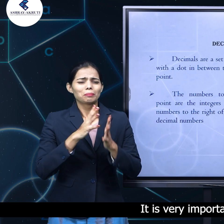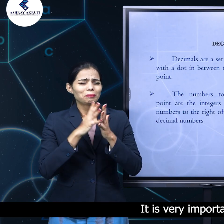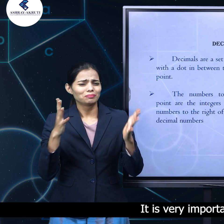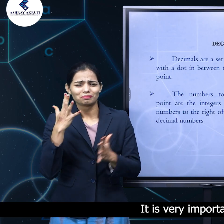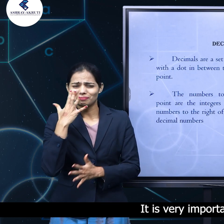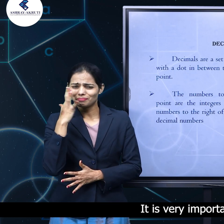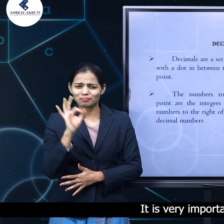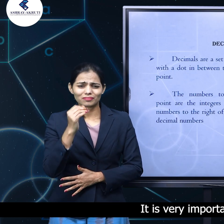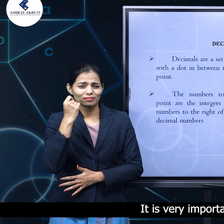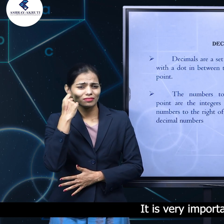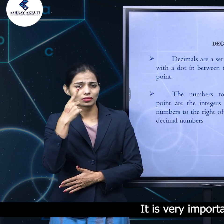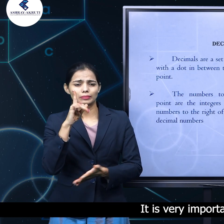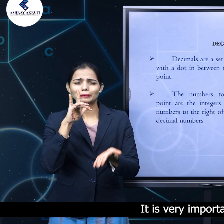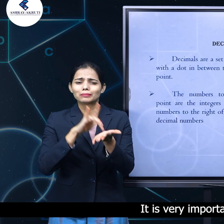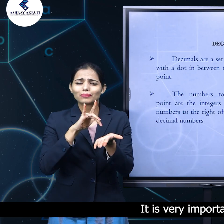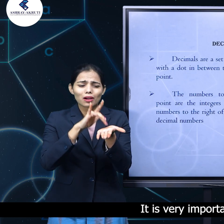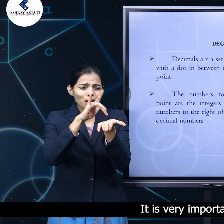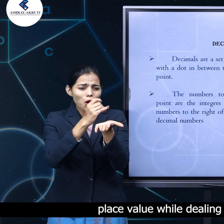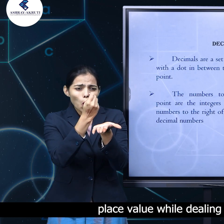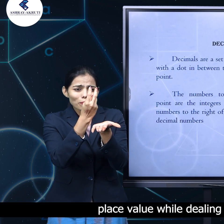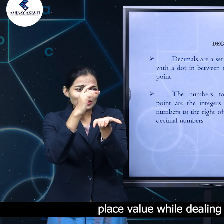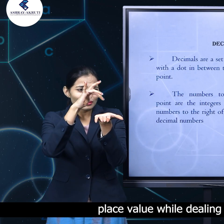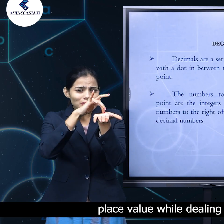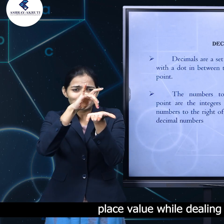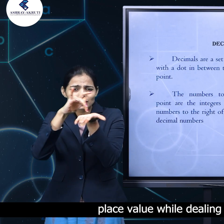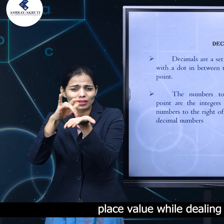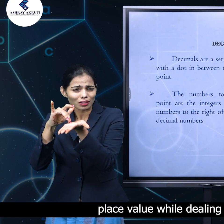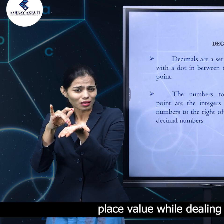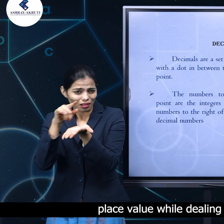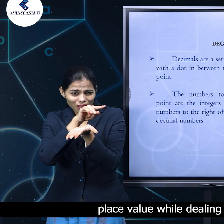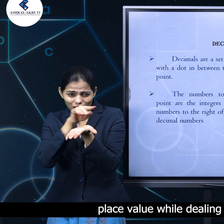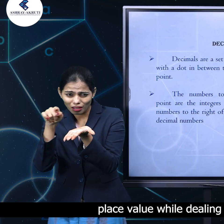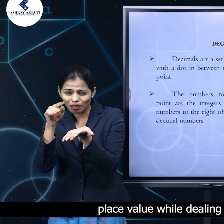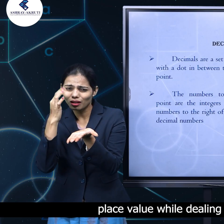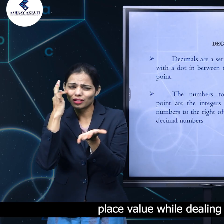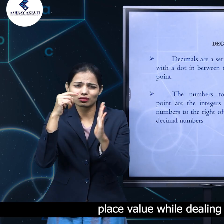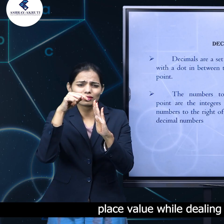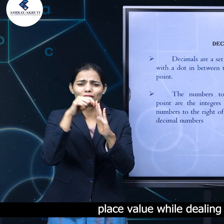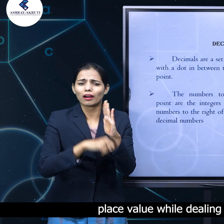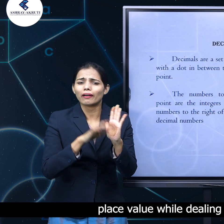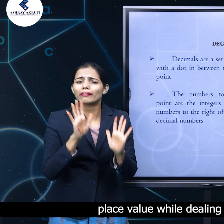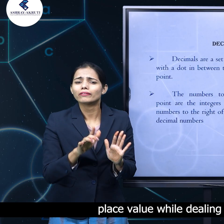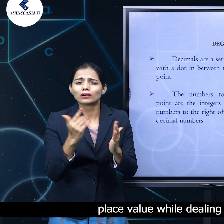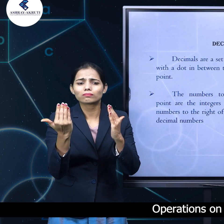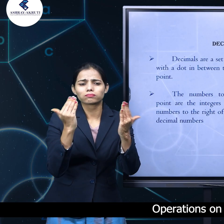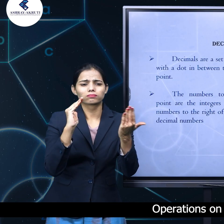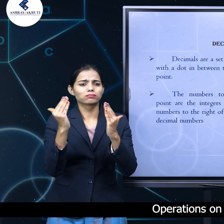It is very important to understand place value while dealing with comparing decimals, operations